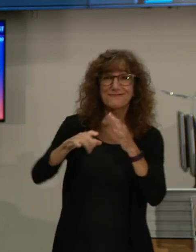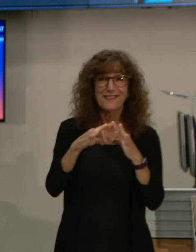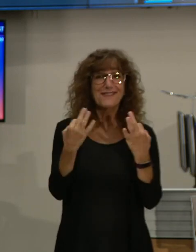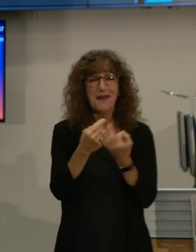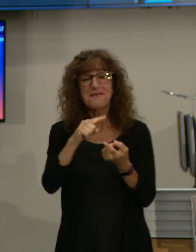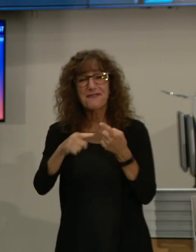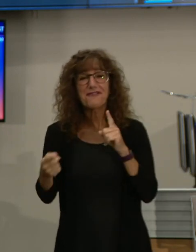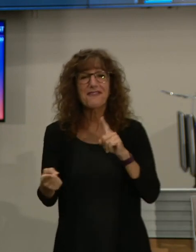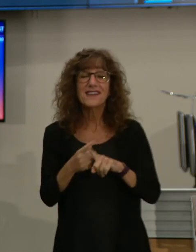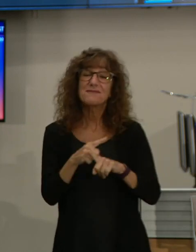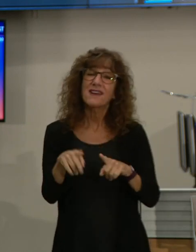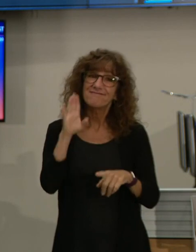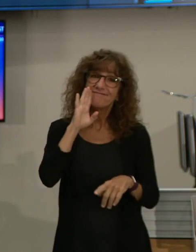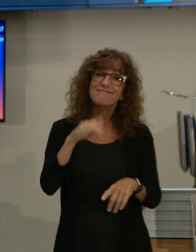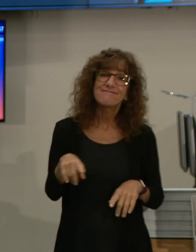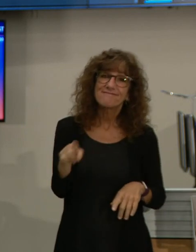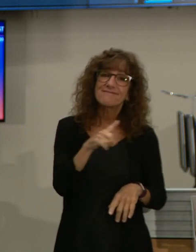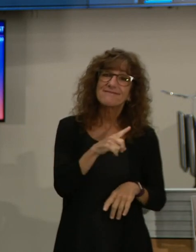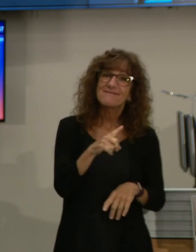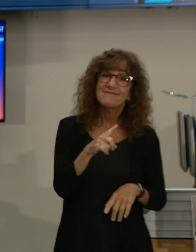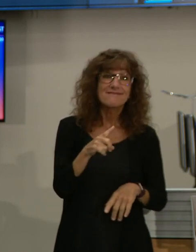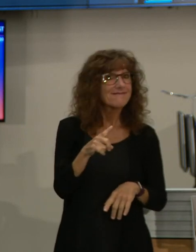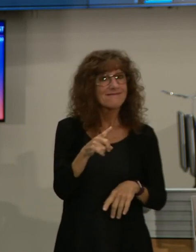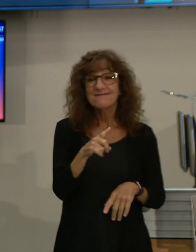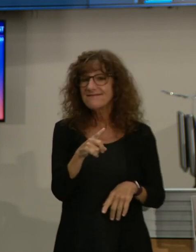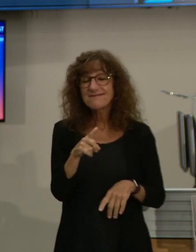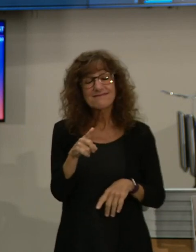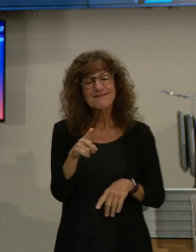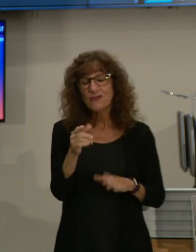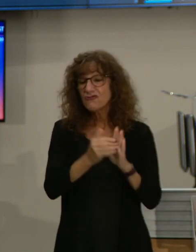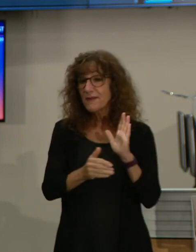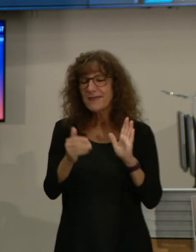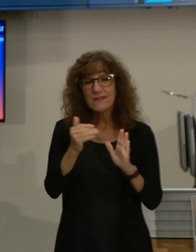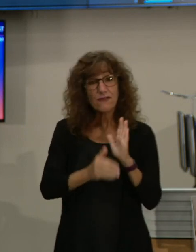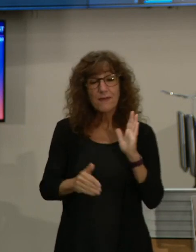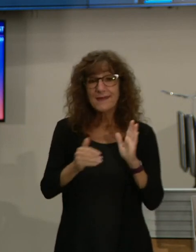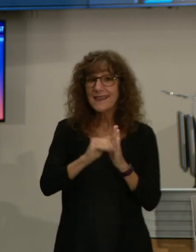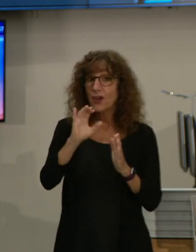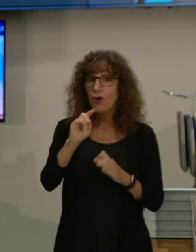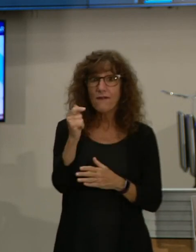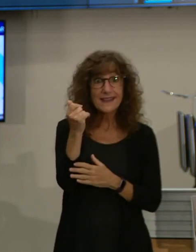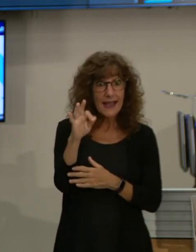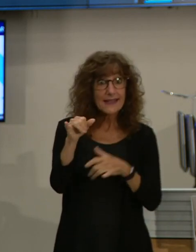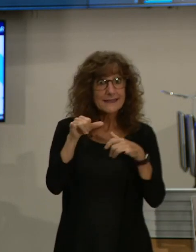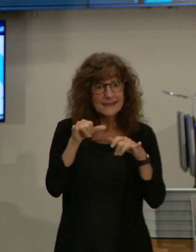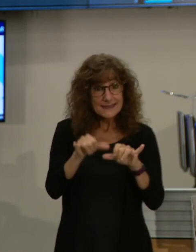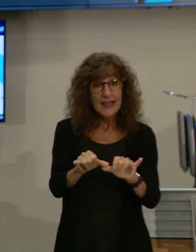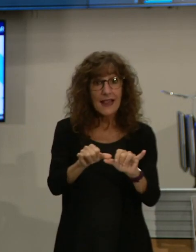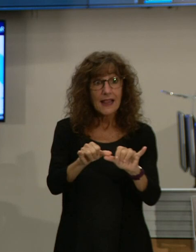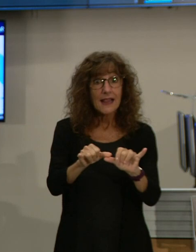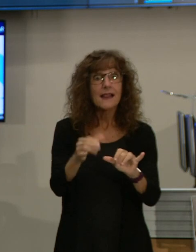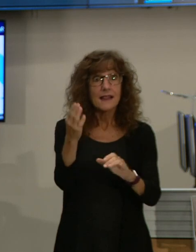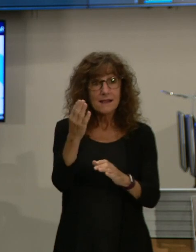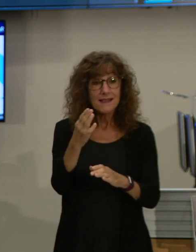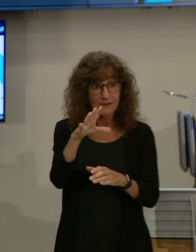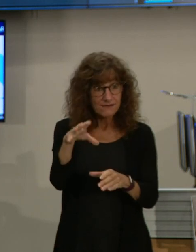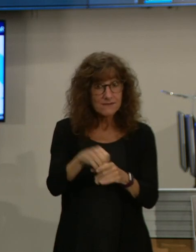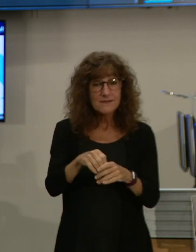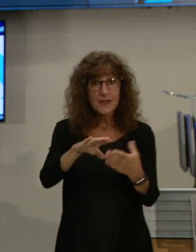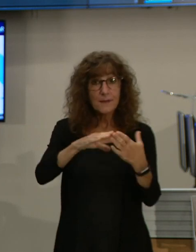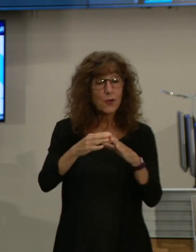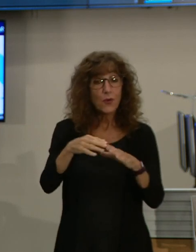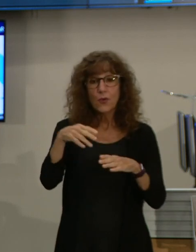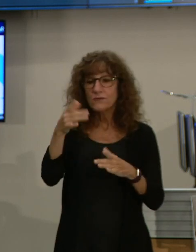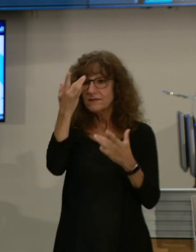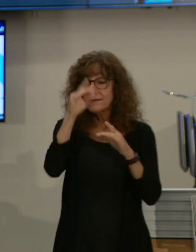and friends. But again, if we cannot say it enough, COVID-19 is still very much a part of our community. The pandemic's